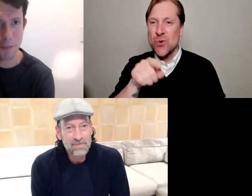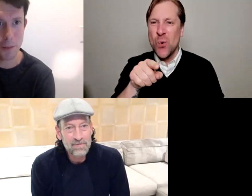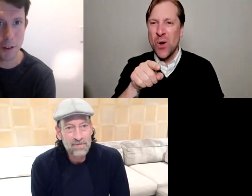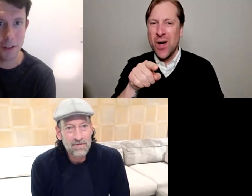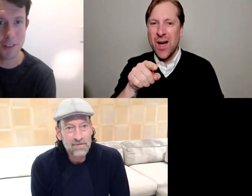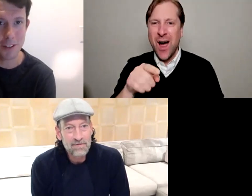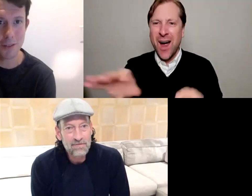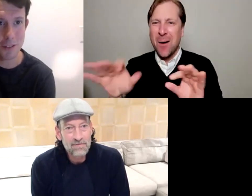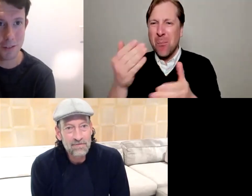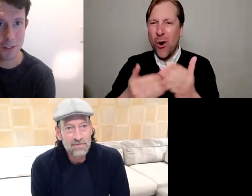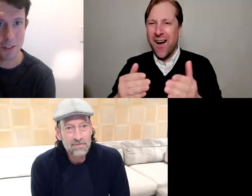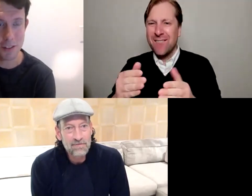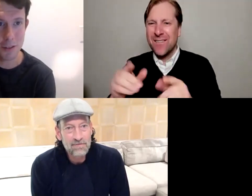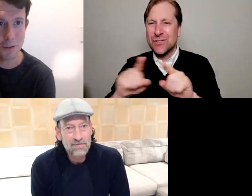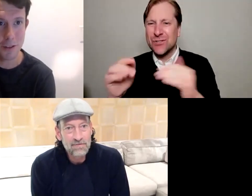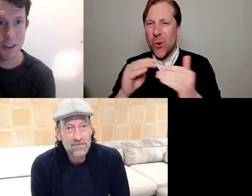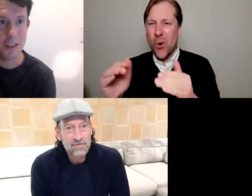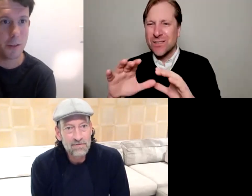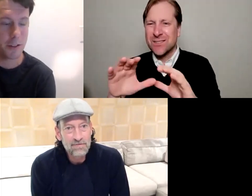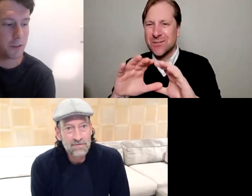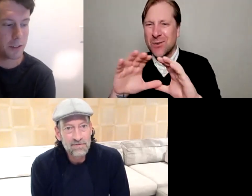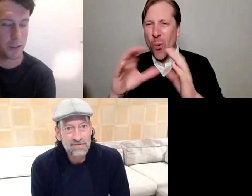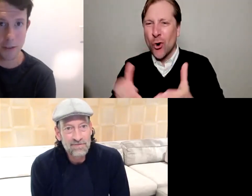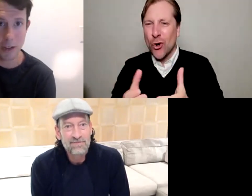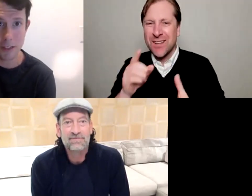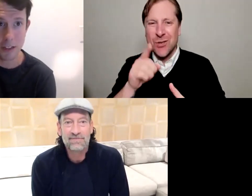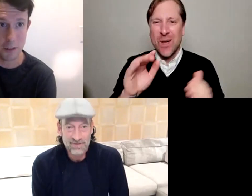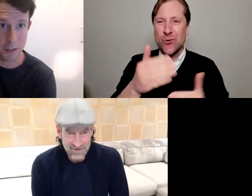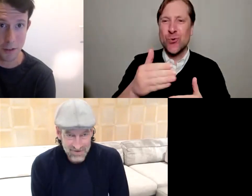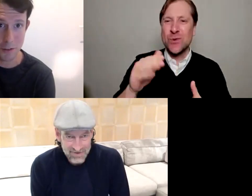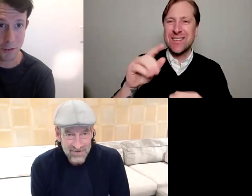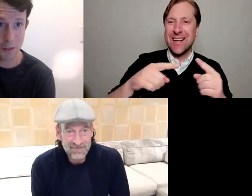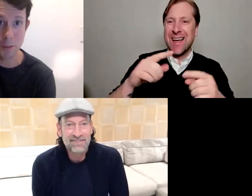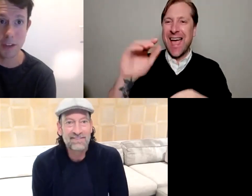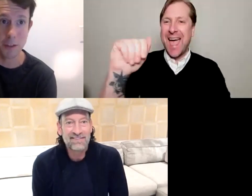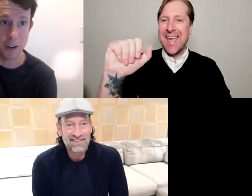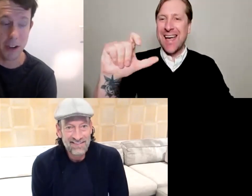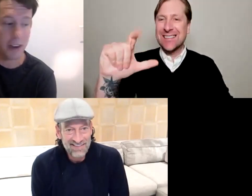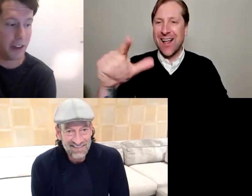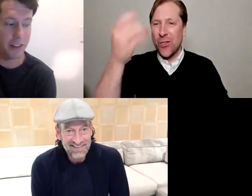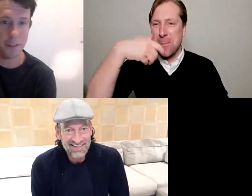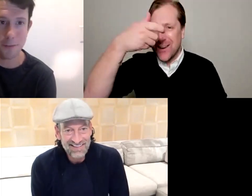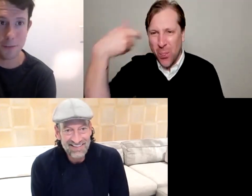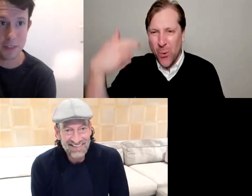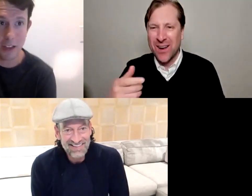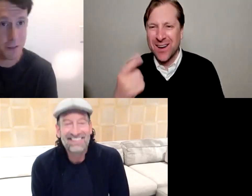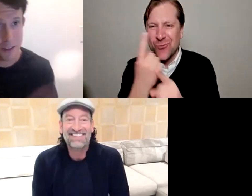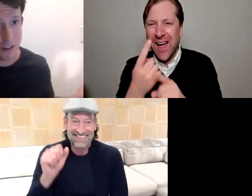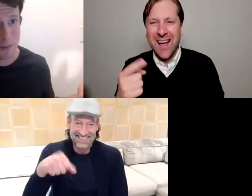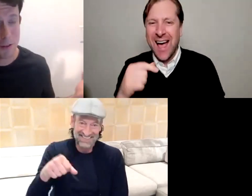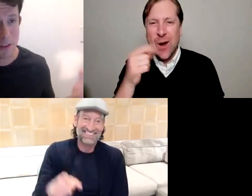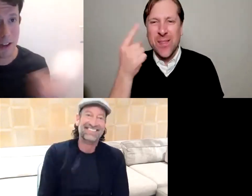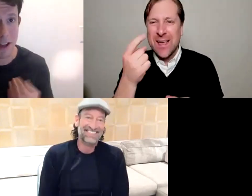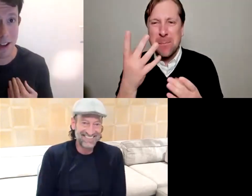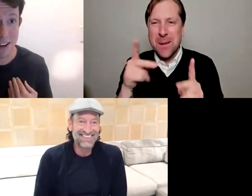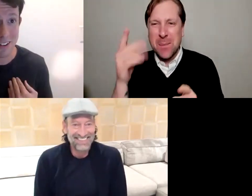a pivotal part of the Star Wars universe. You introduced this sort of ASL to the Star Wars universe through The Mandalorian. I'd love, because I don't think a lot of